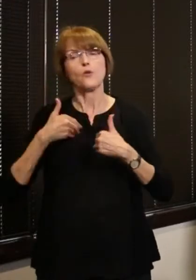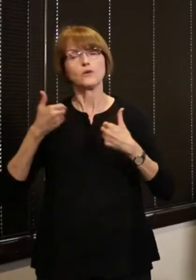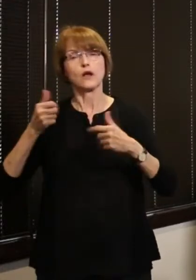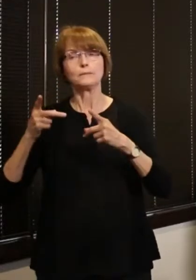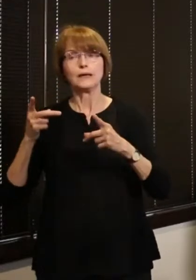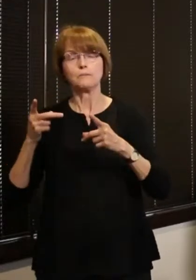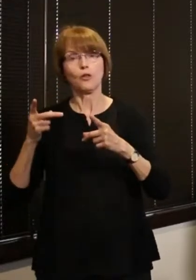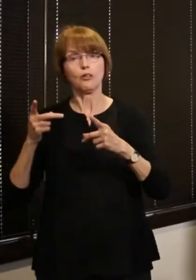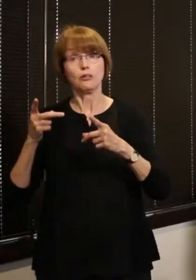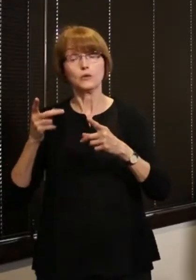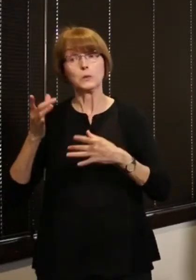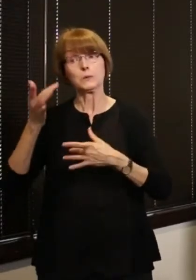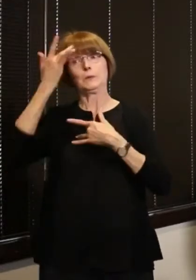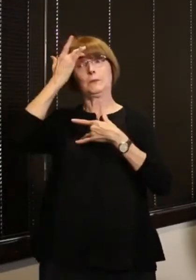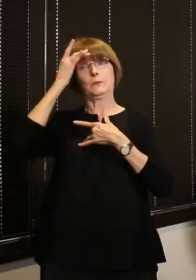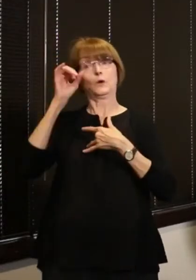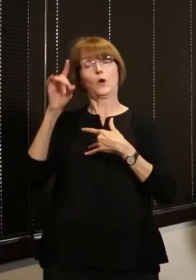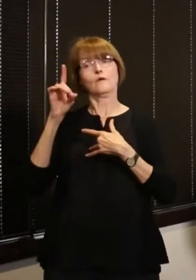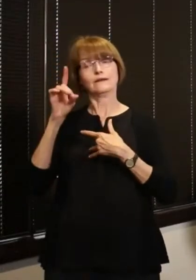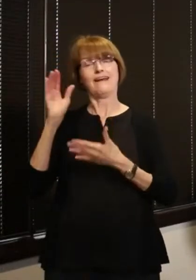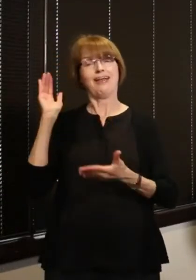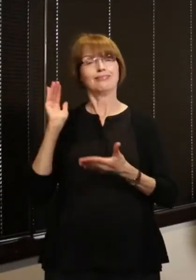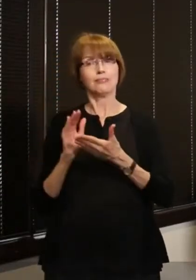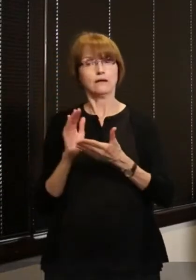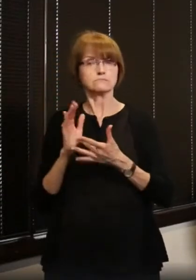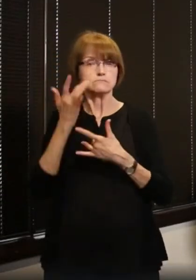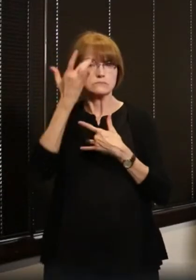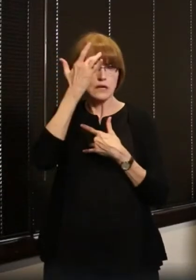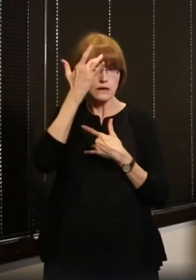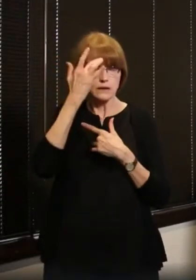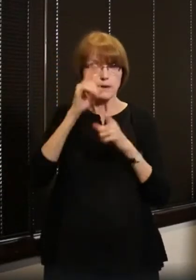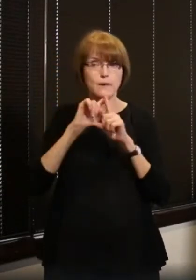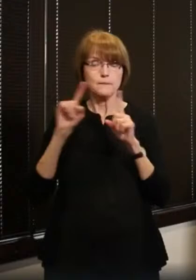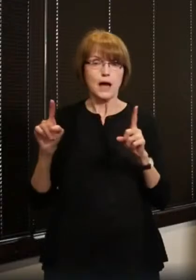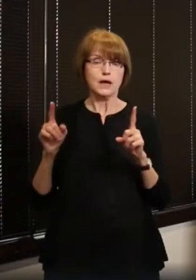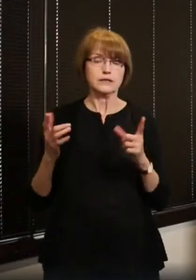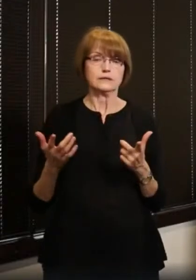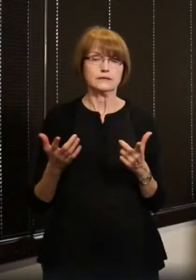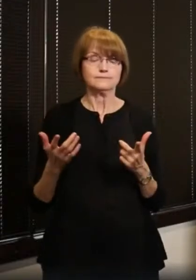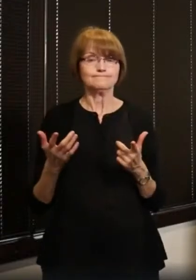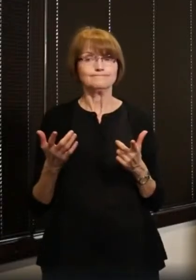as affected by COVID, but it keeps